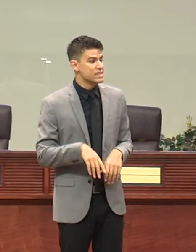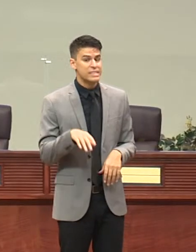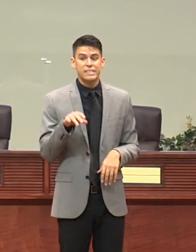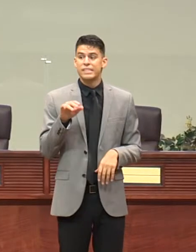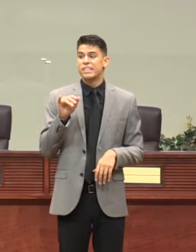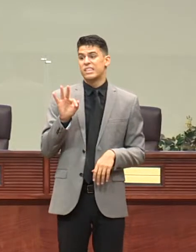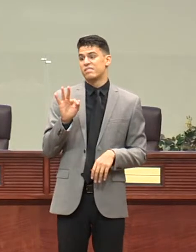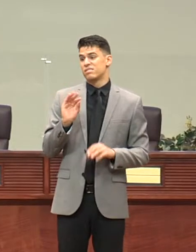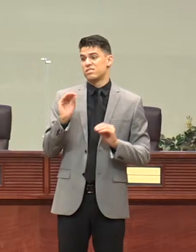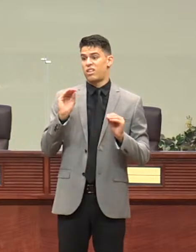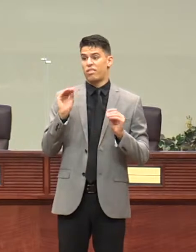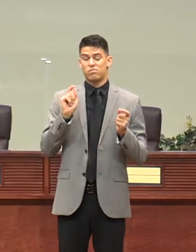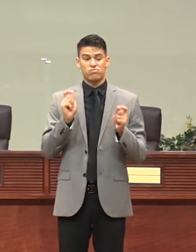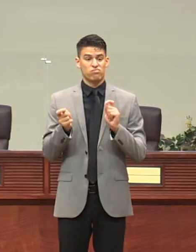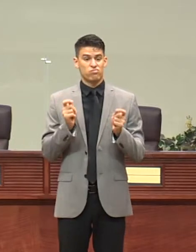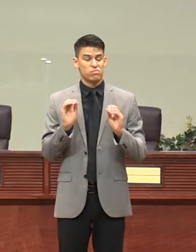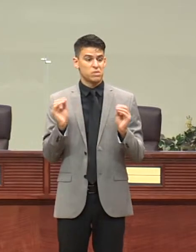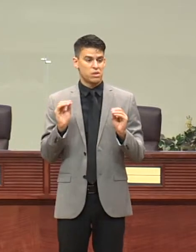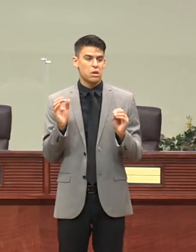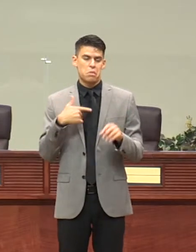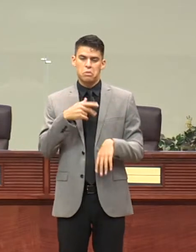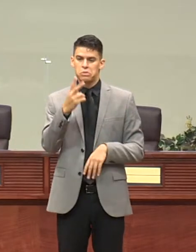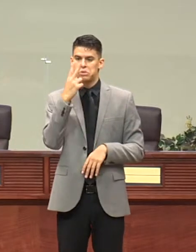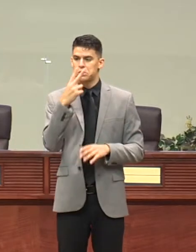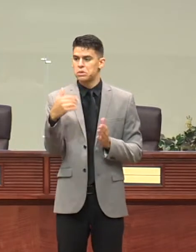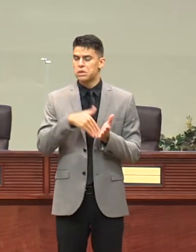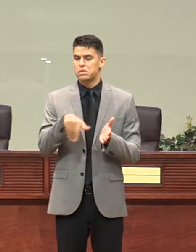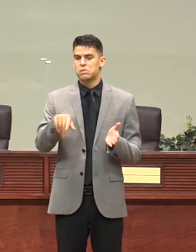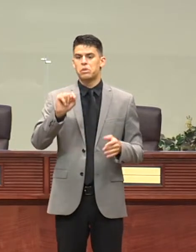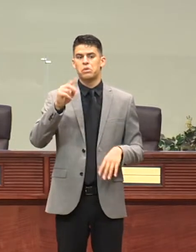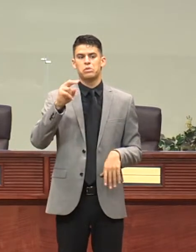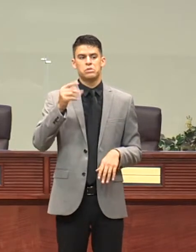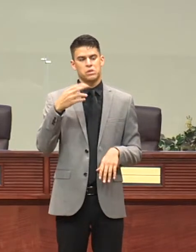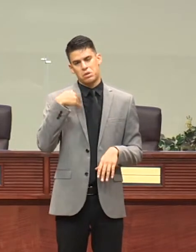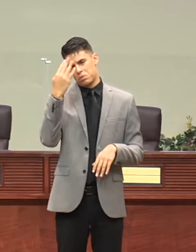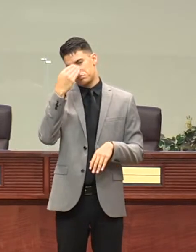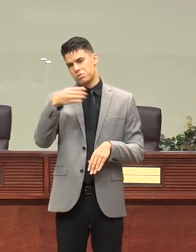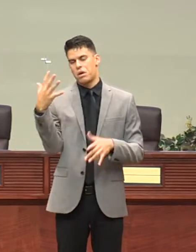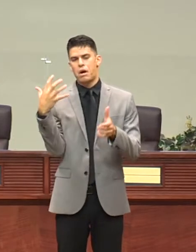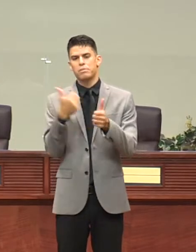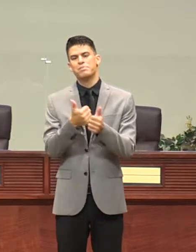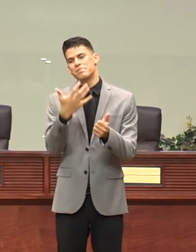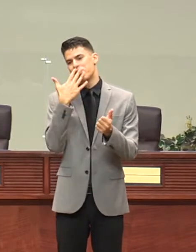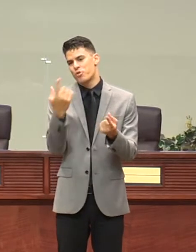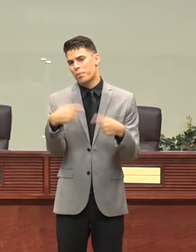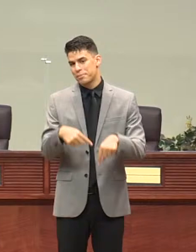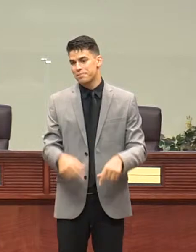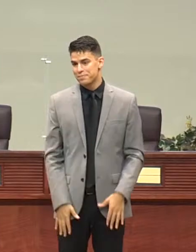significantly between now and then, we'll see you all back here and we'll give you an update. Thank you for attending.